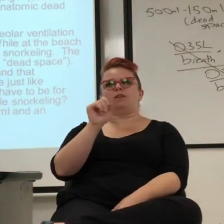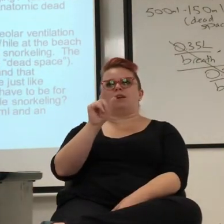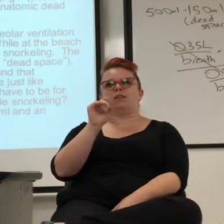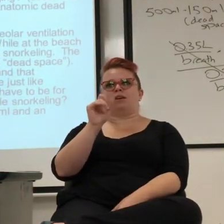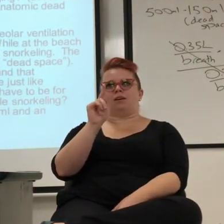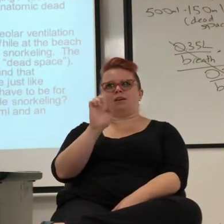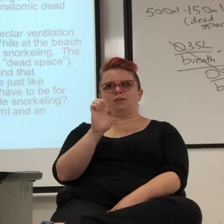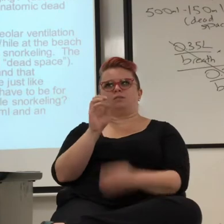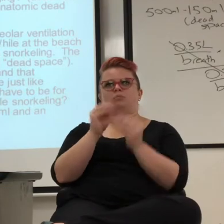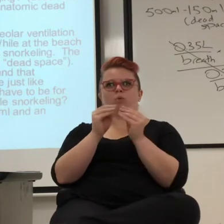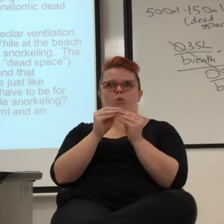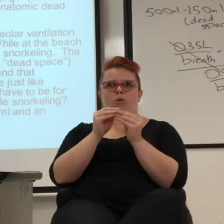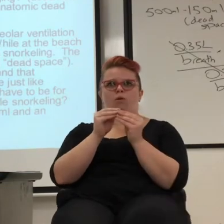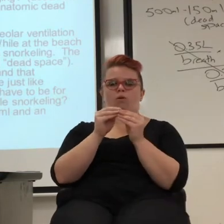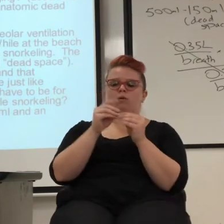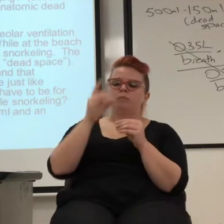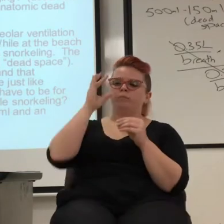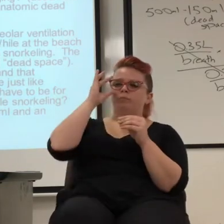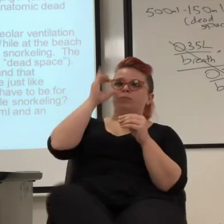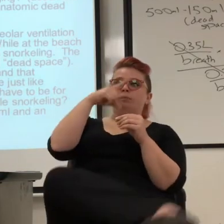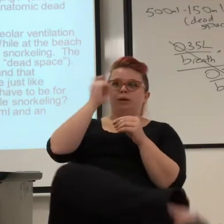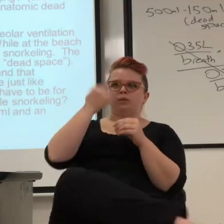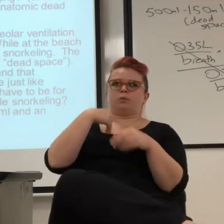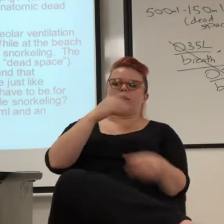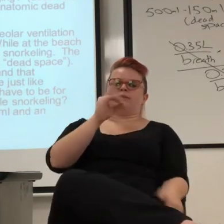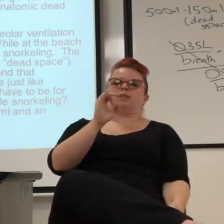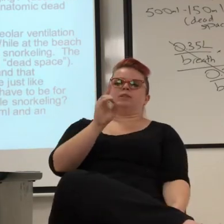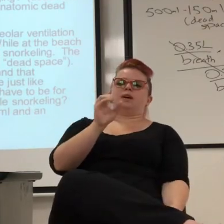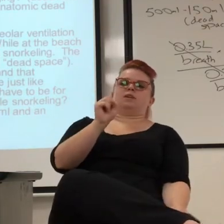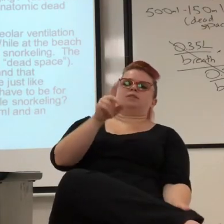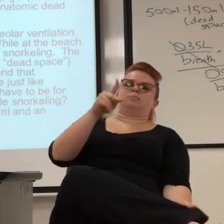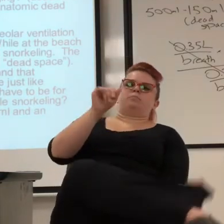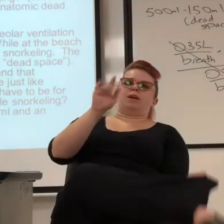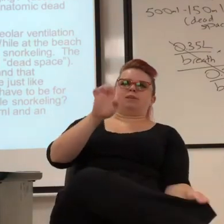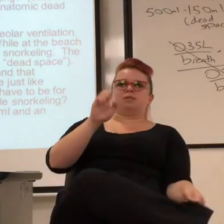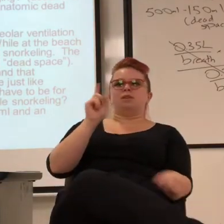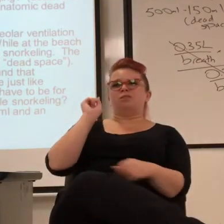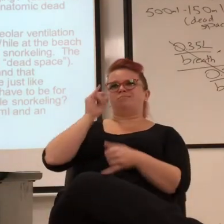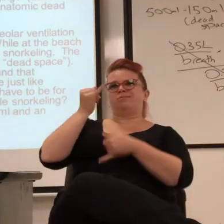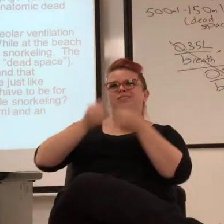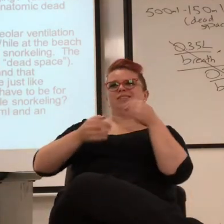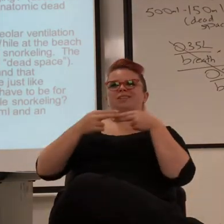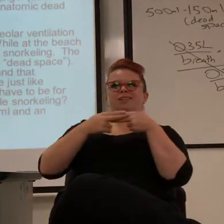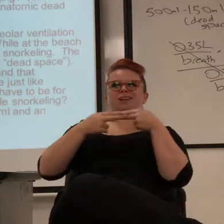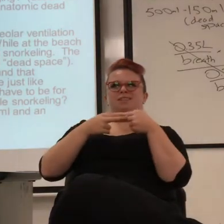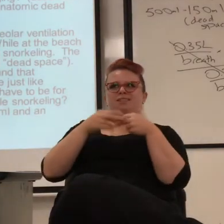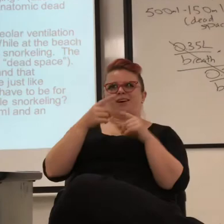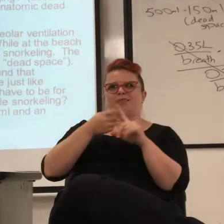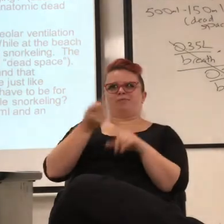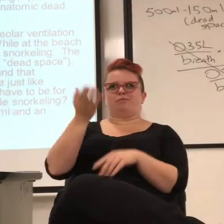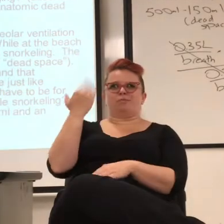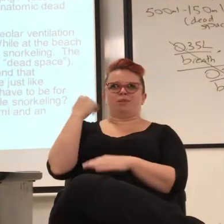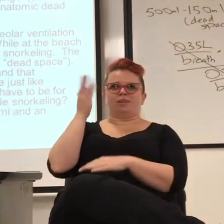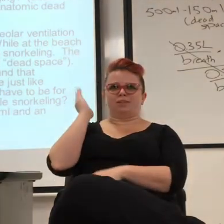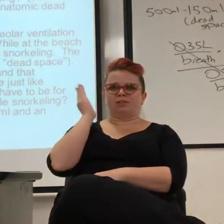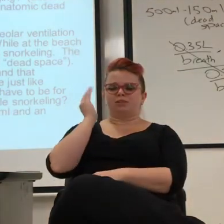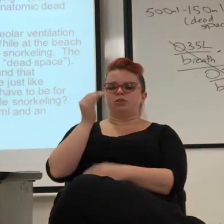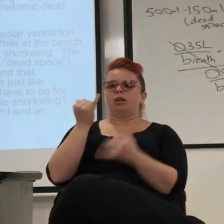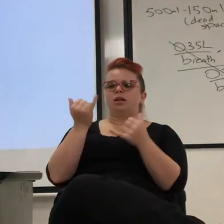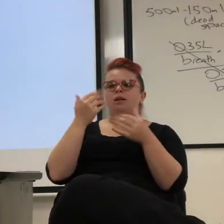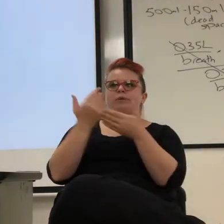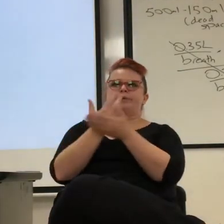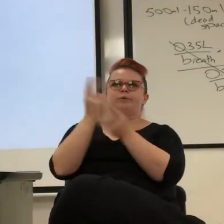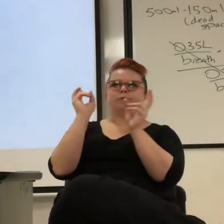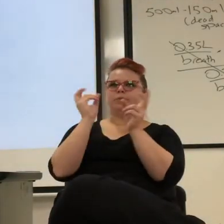All right. So that was the last slide from the previous thing. Let's start the next one.